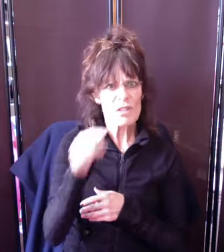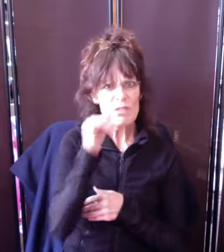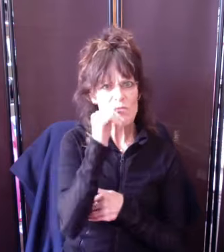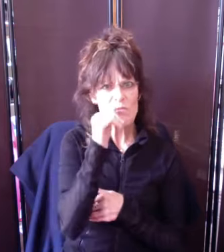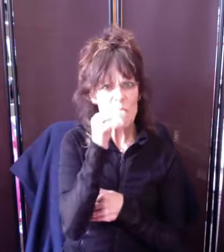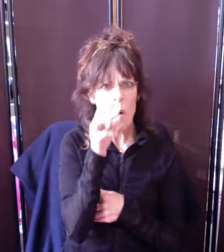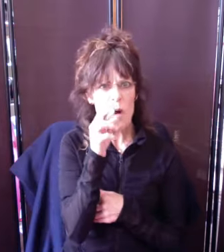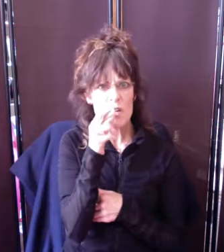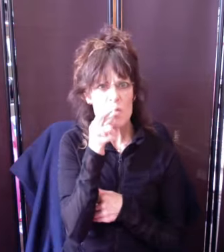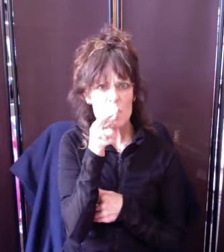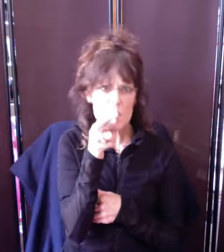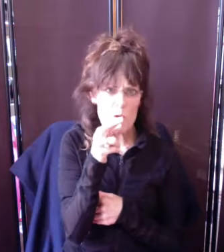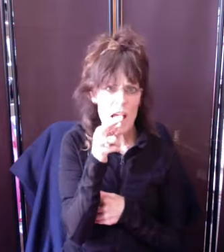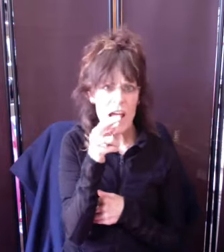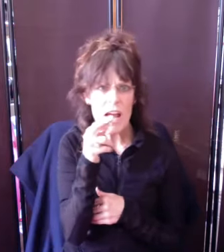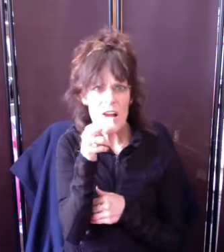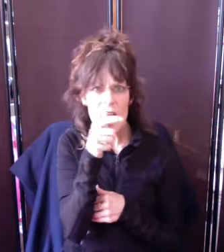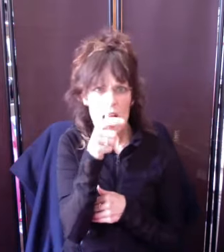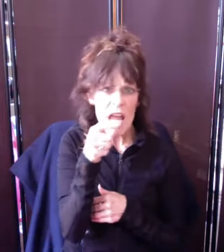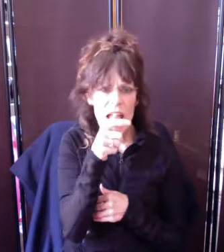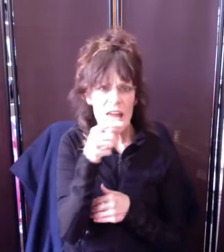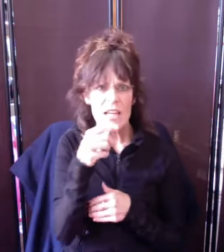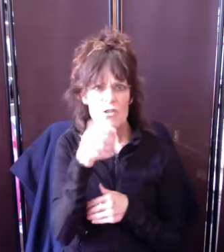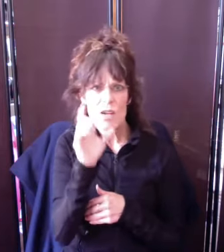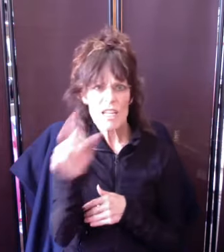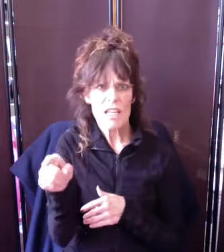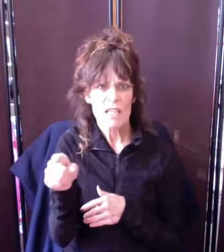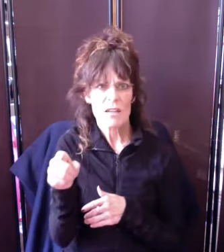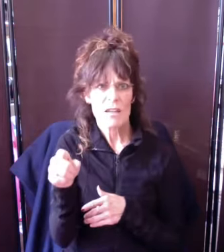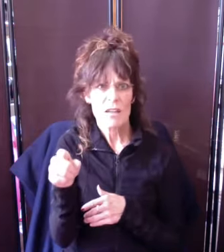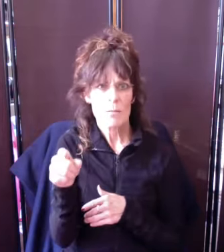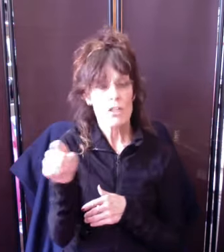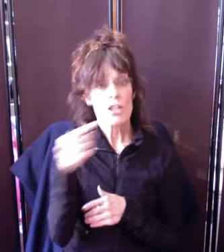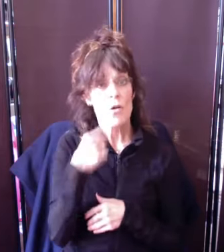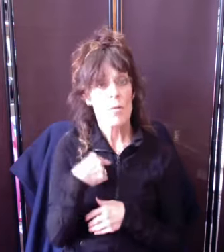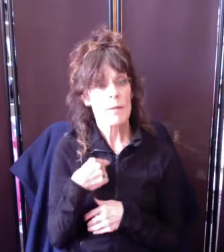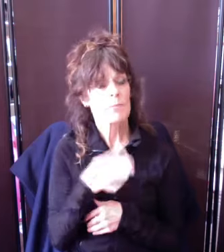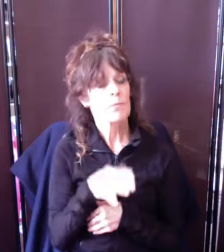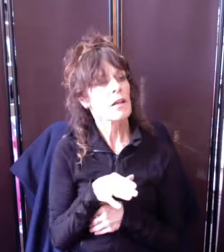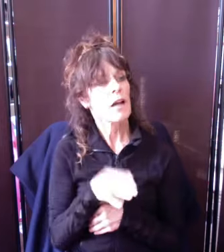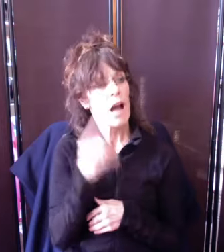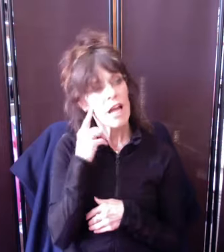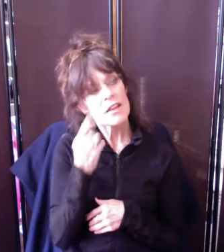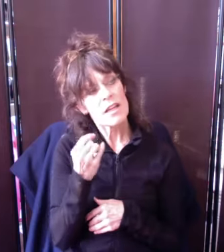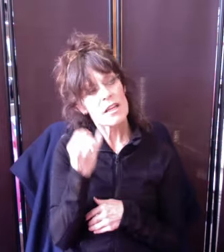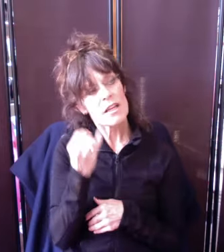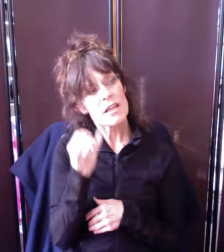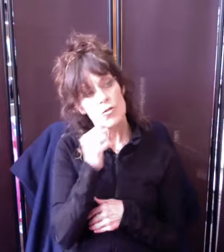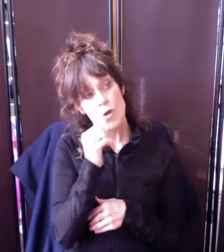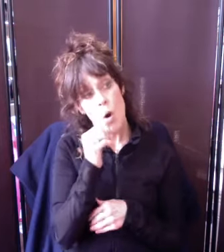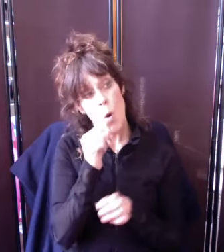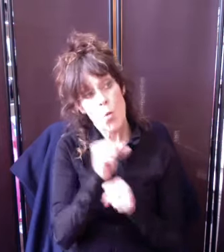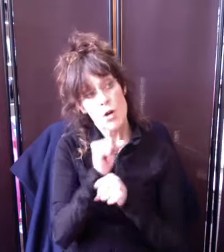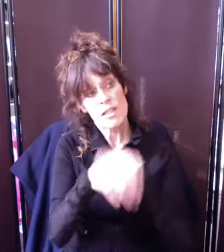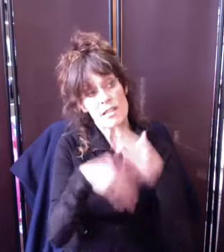I'm like, oh, right. But she told me, she said, you know, I think if you don't work the steps, you're going to drink again. And the truth is,